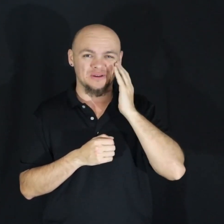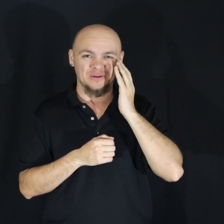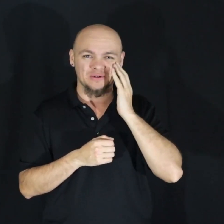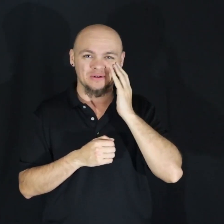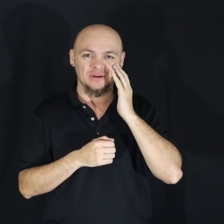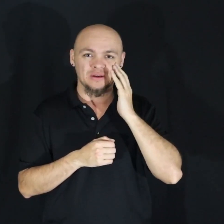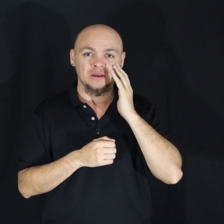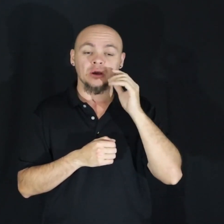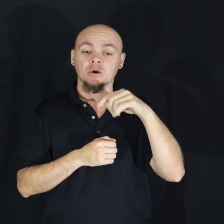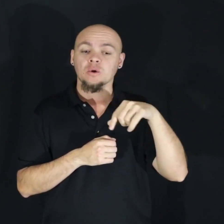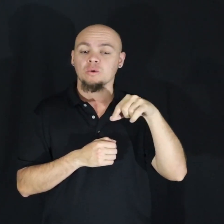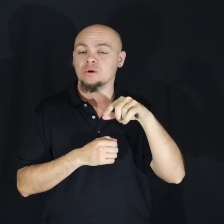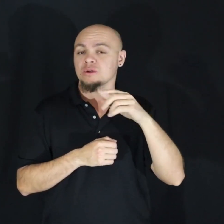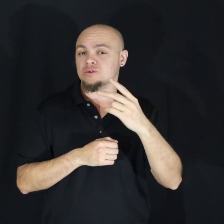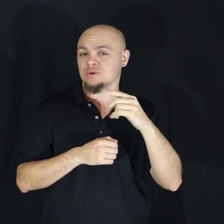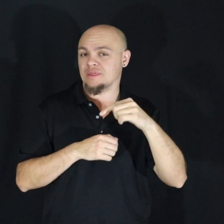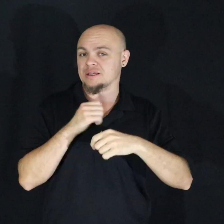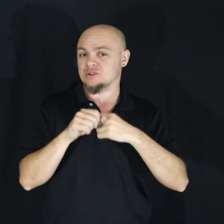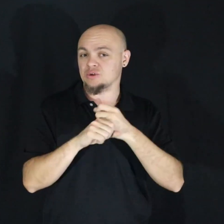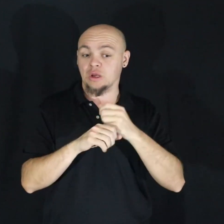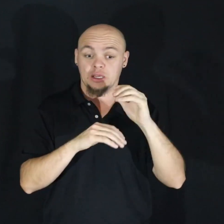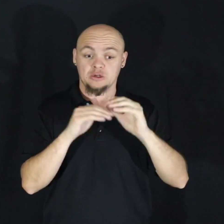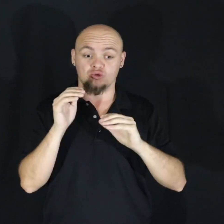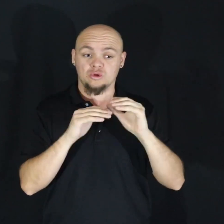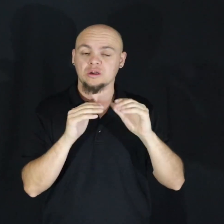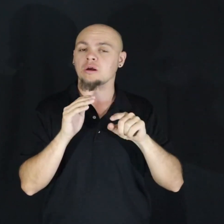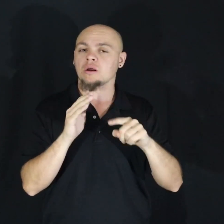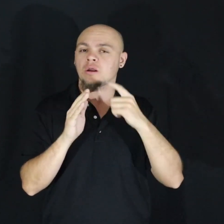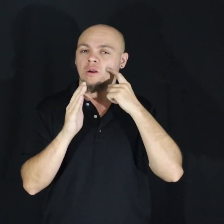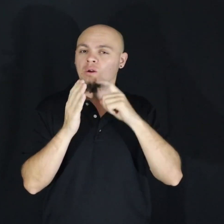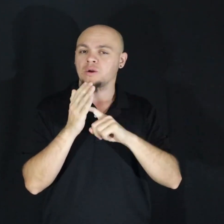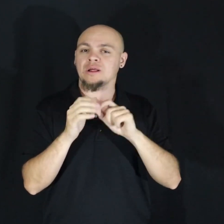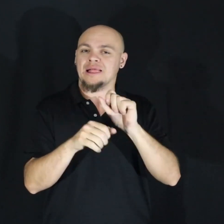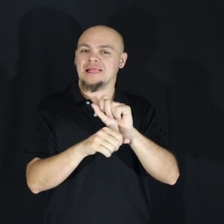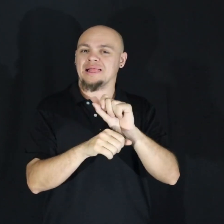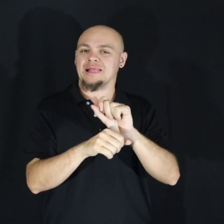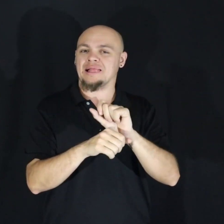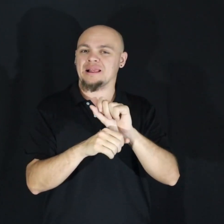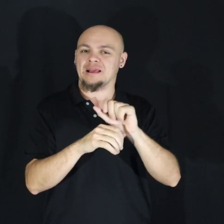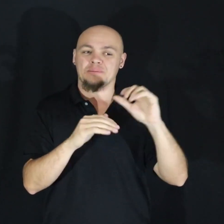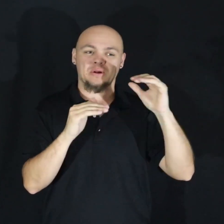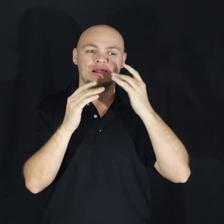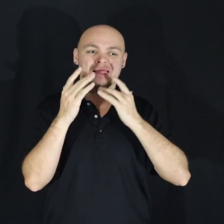Q2 of this year, it was determined that construction had identified a labor shortage of